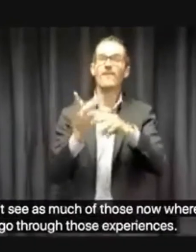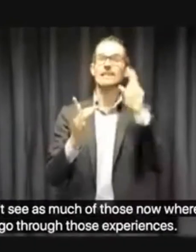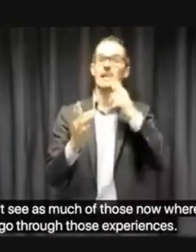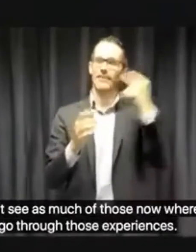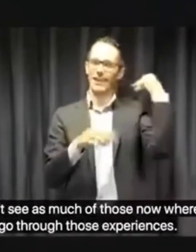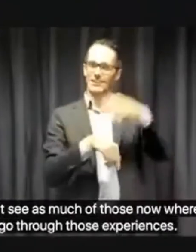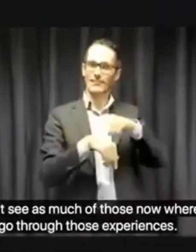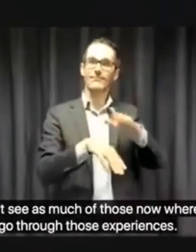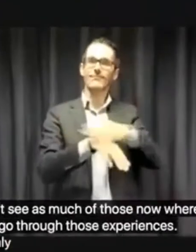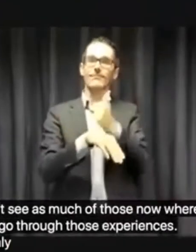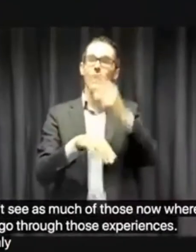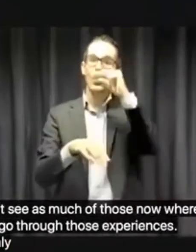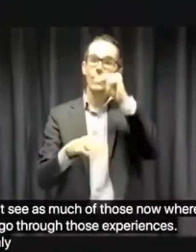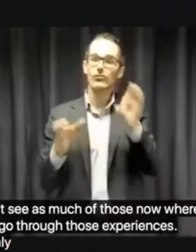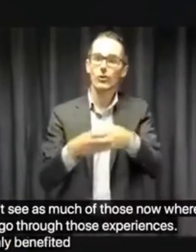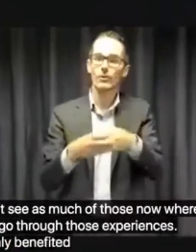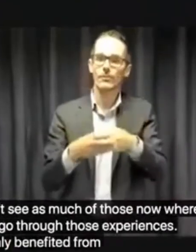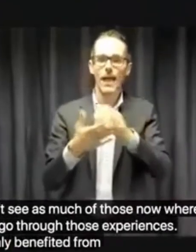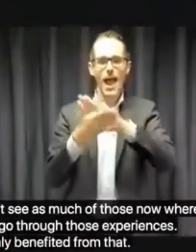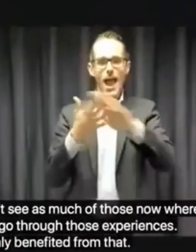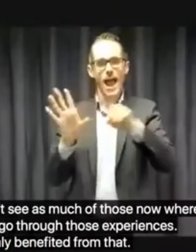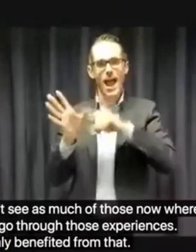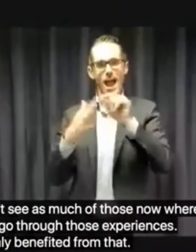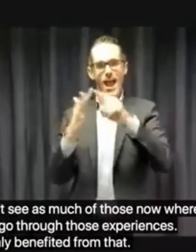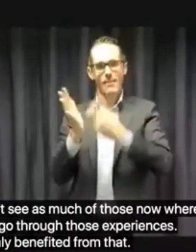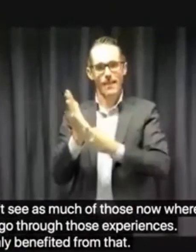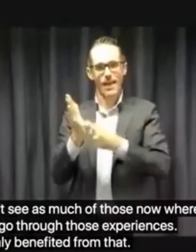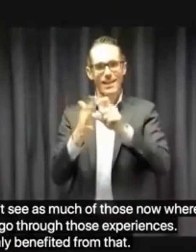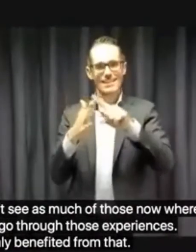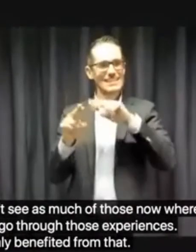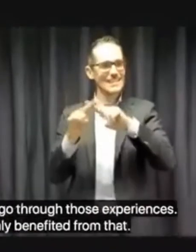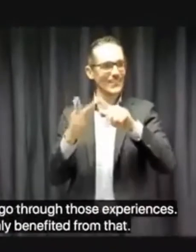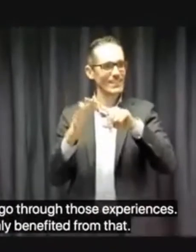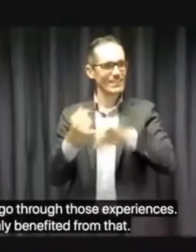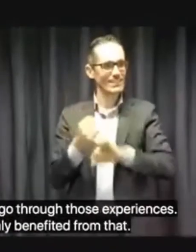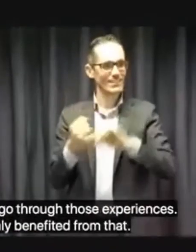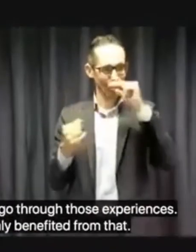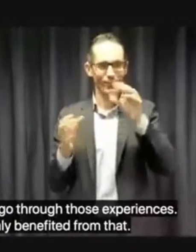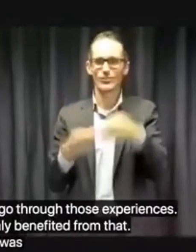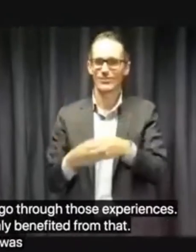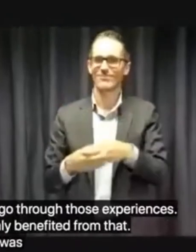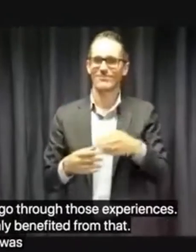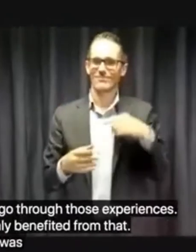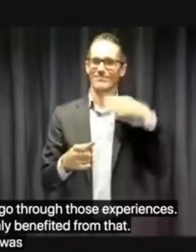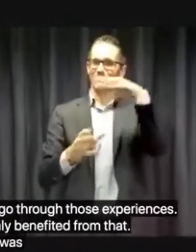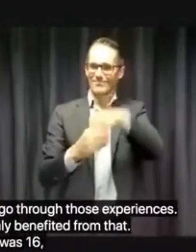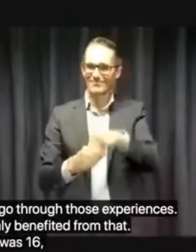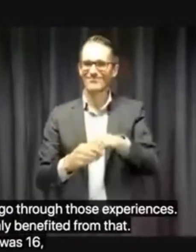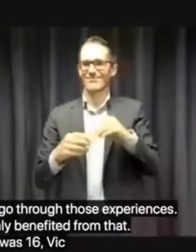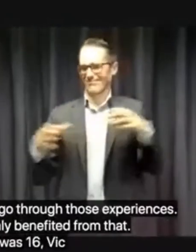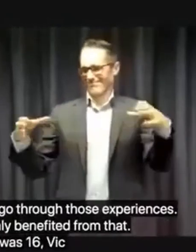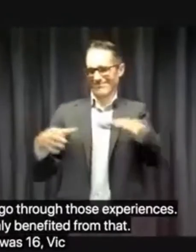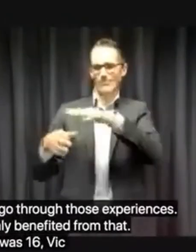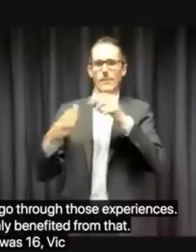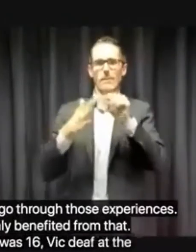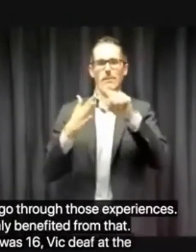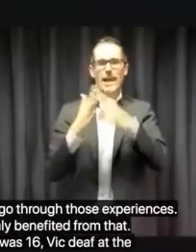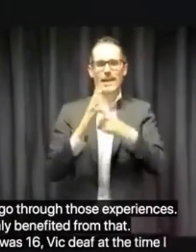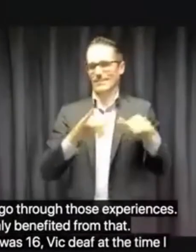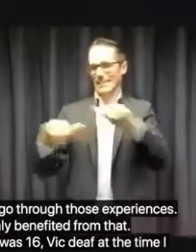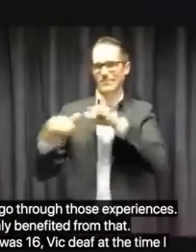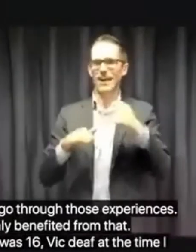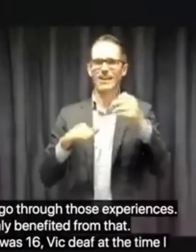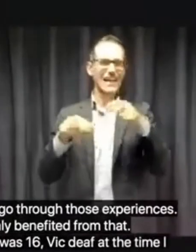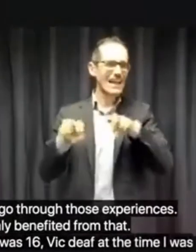At about 15 or 16, a big thing at the time organised a youth group. It was called Hyperdefense Youth Group that I was involved